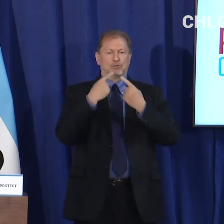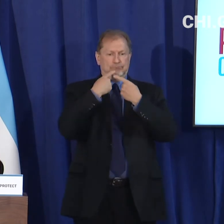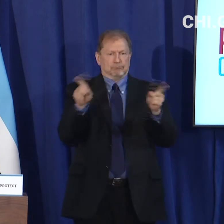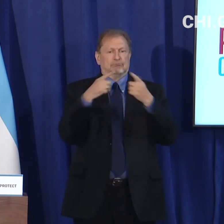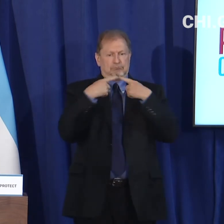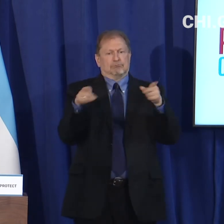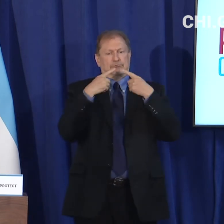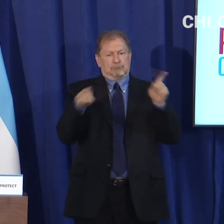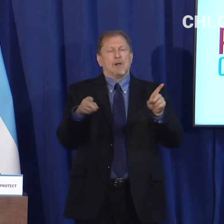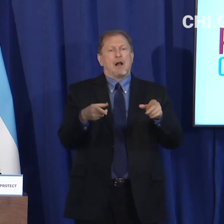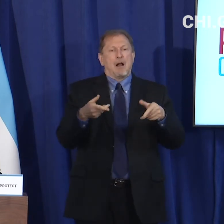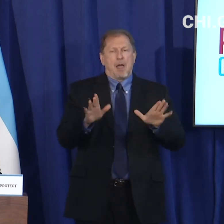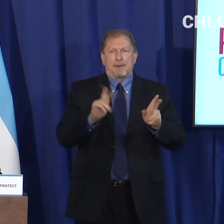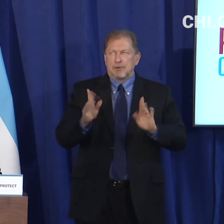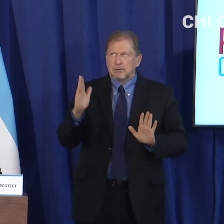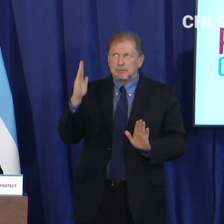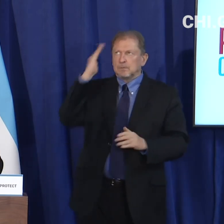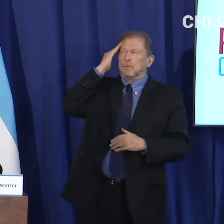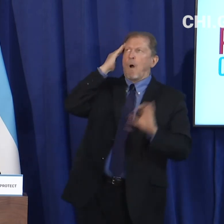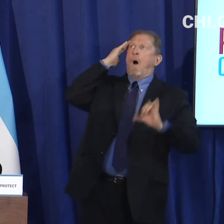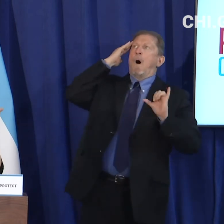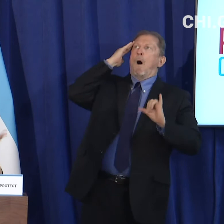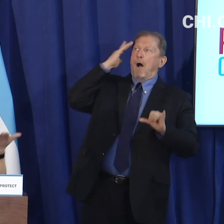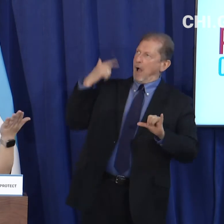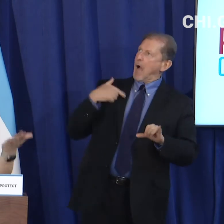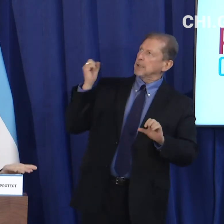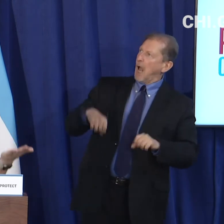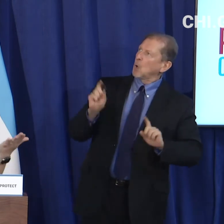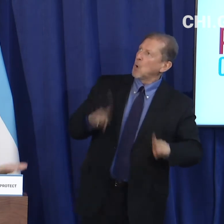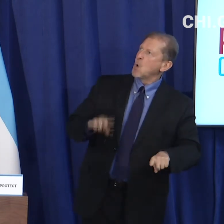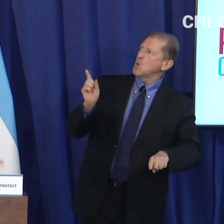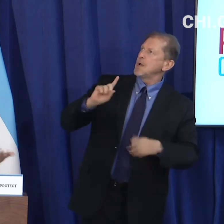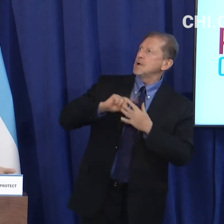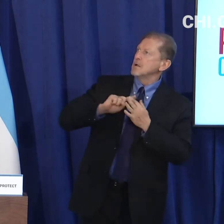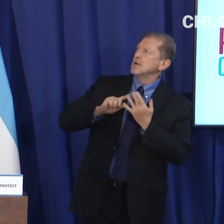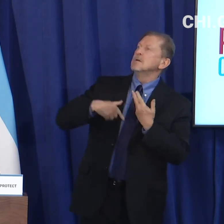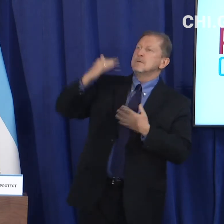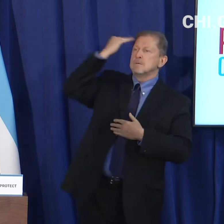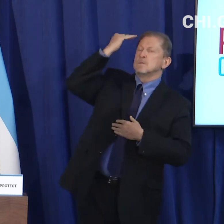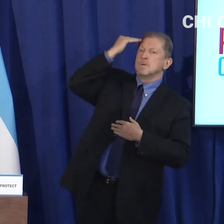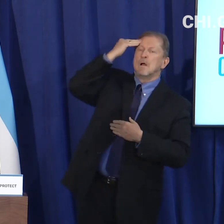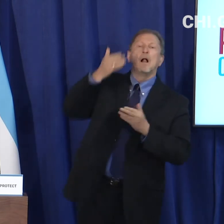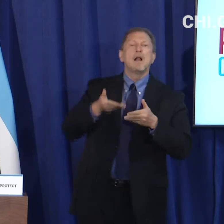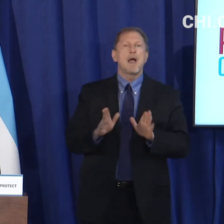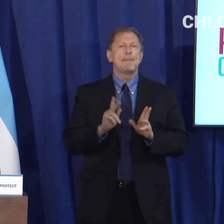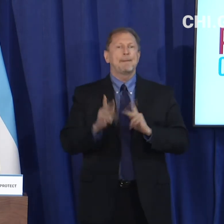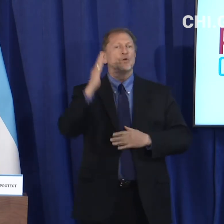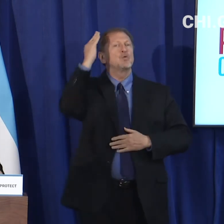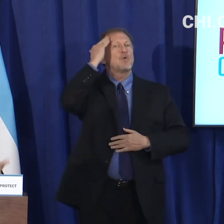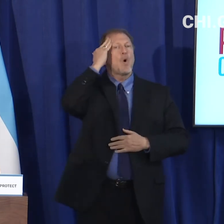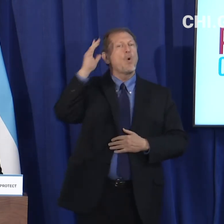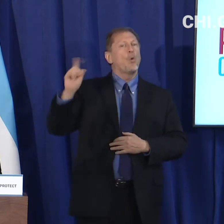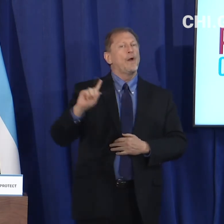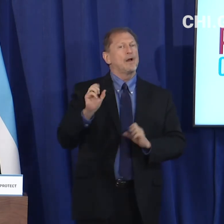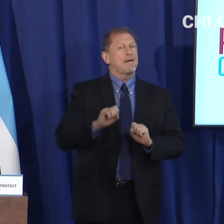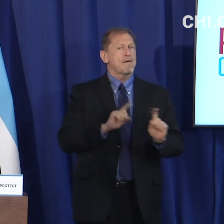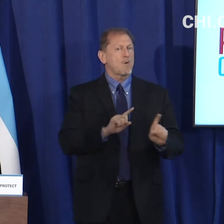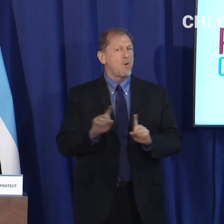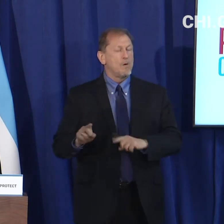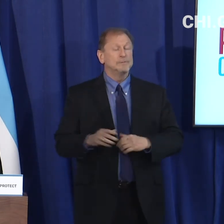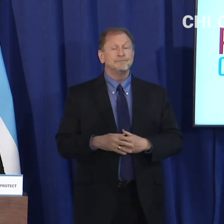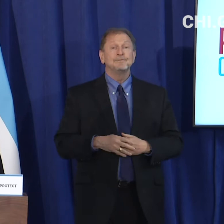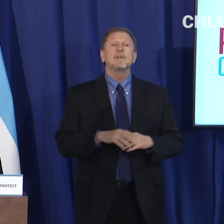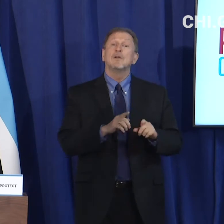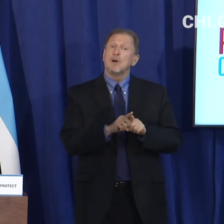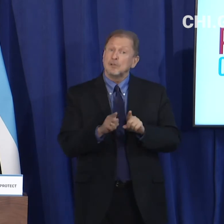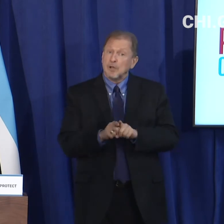about how we are able to kind of get that messaging out there so that people know when it's available to them. And then finally, I would say